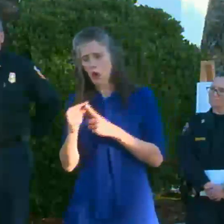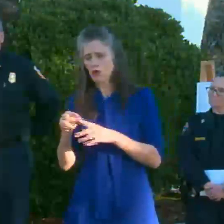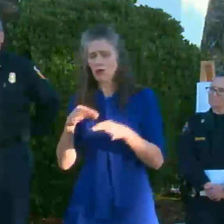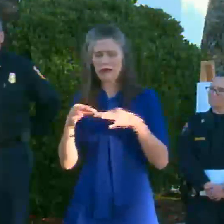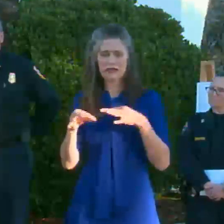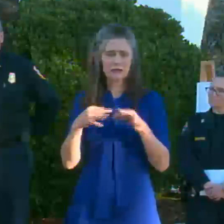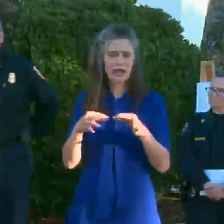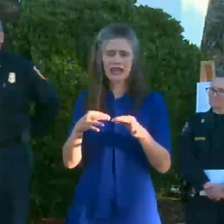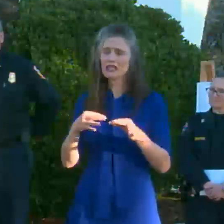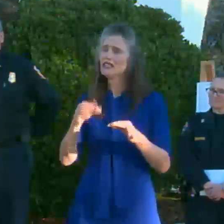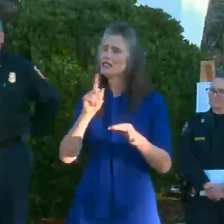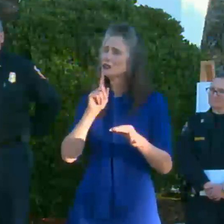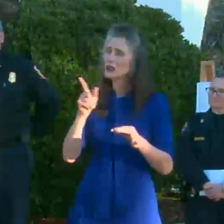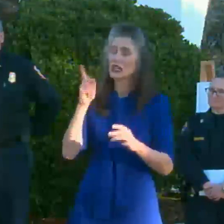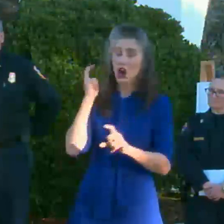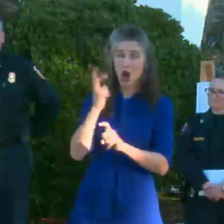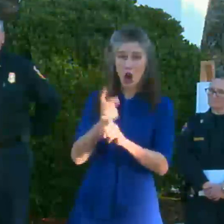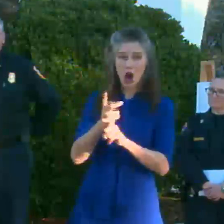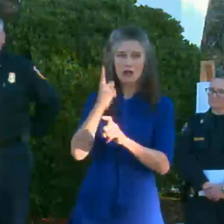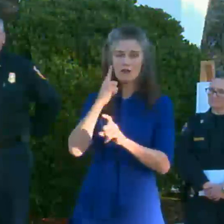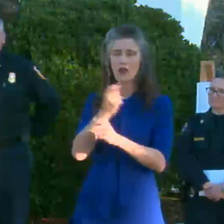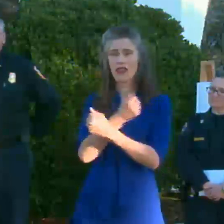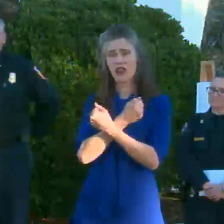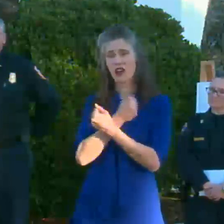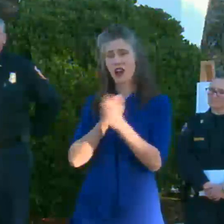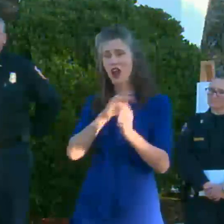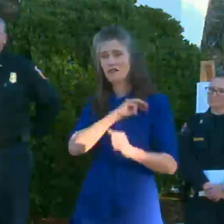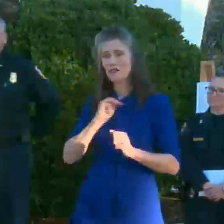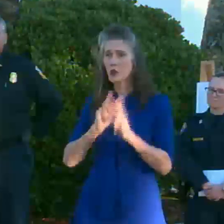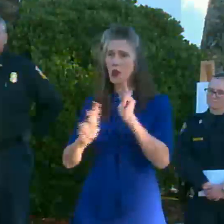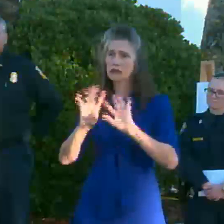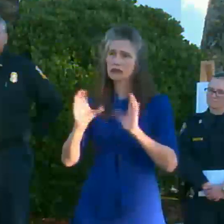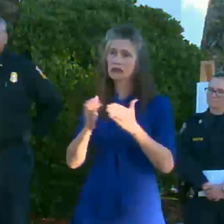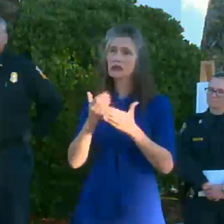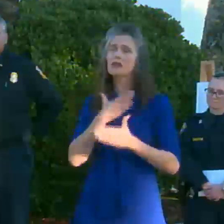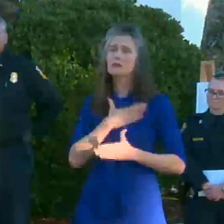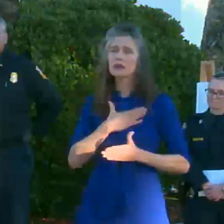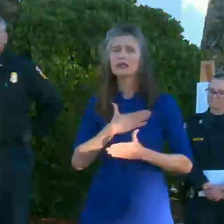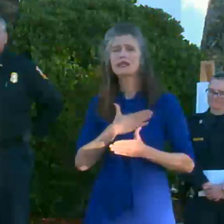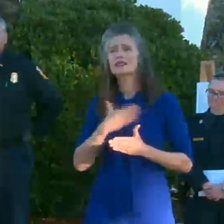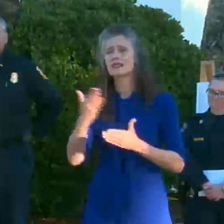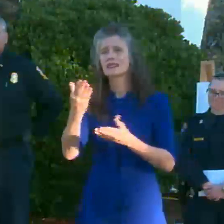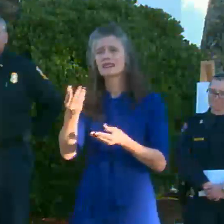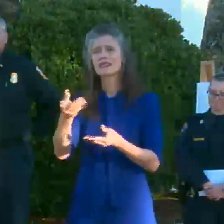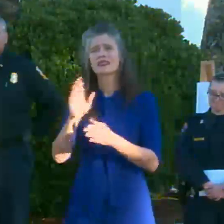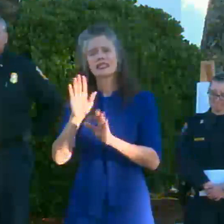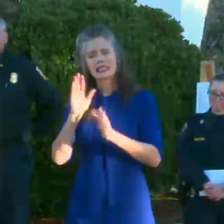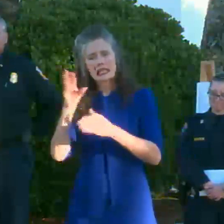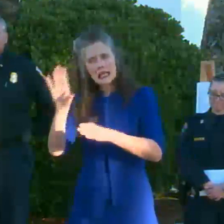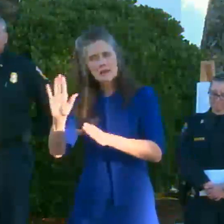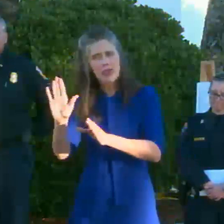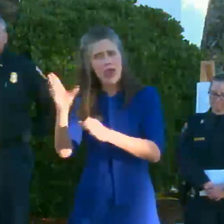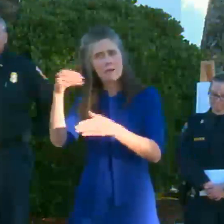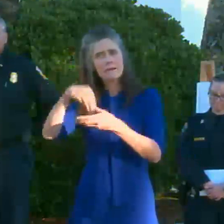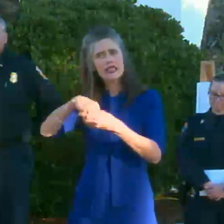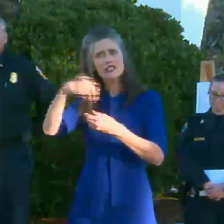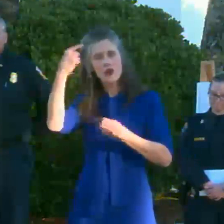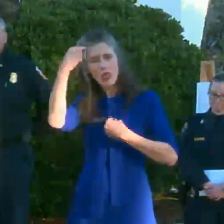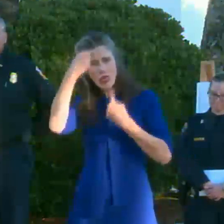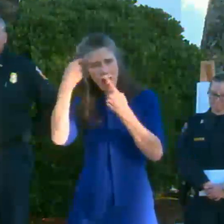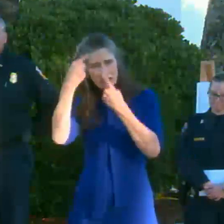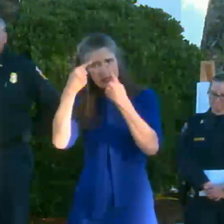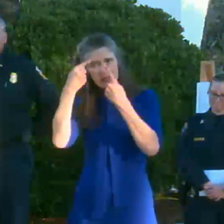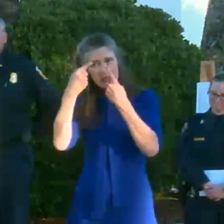time, and we ask that you hold them close in your thoughts and in your prayers, and we want those families to know that we are here to support